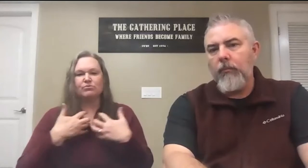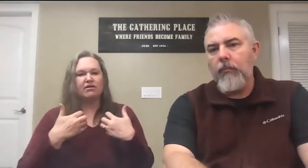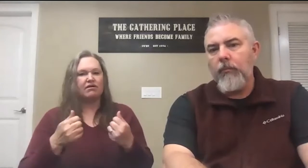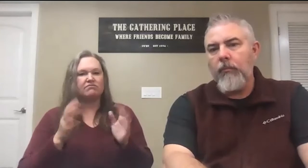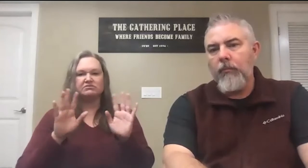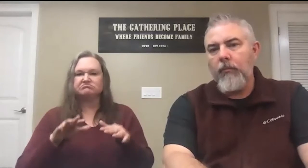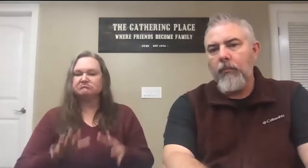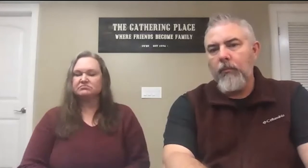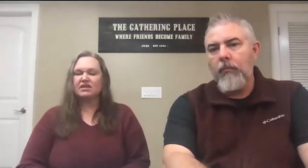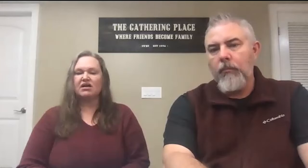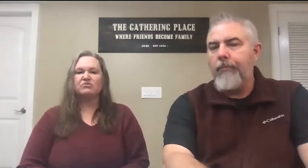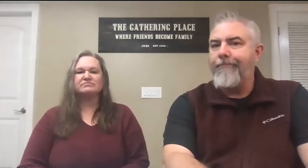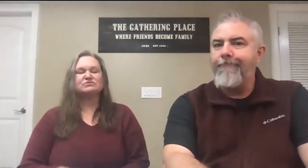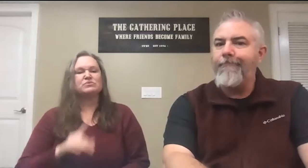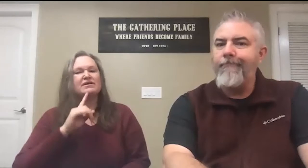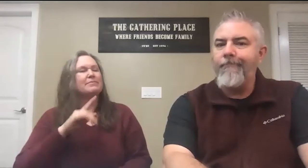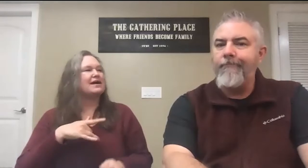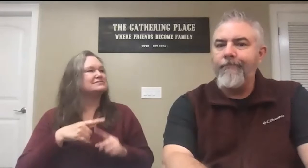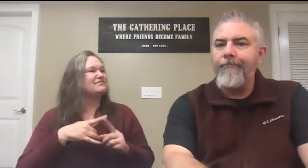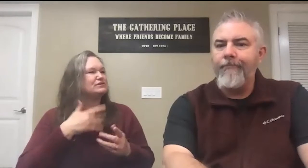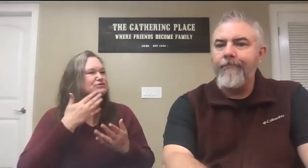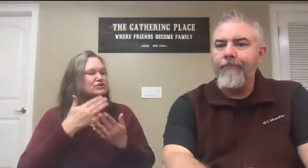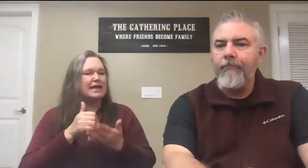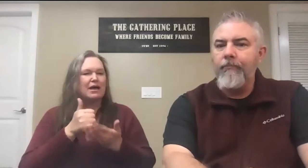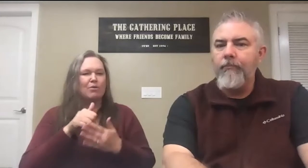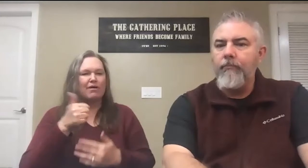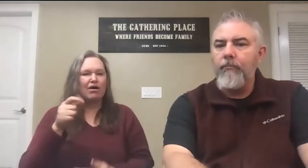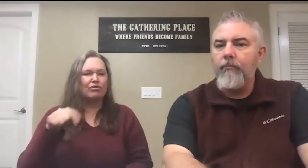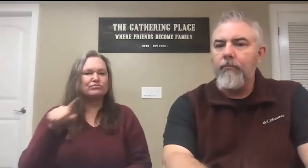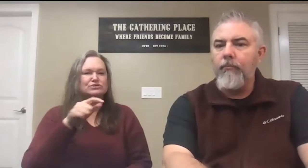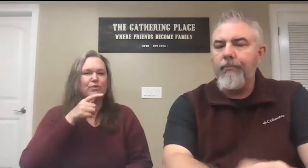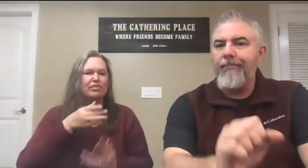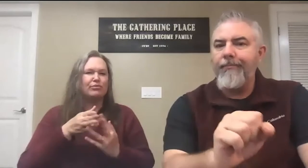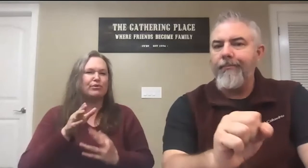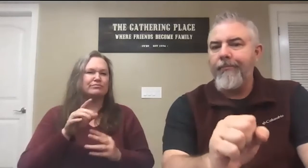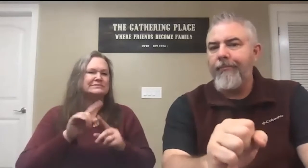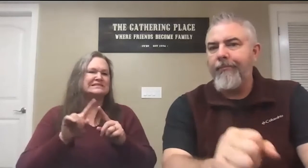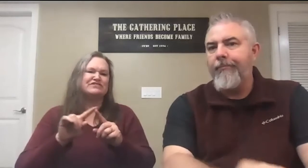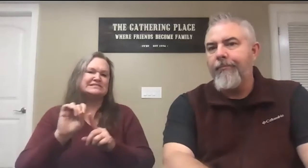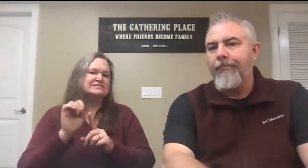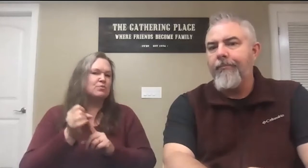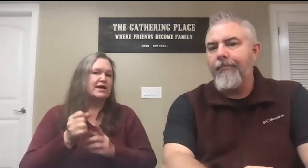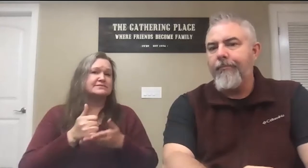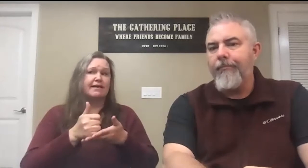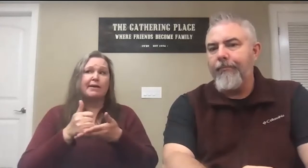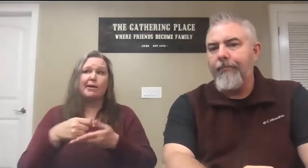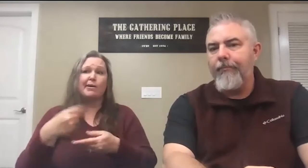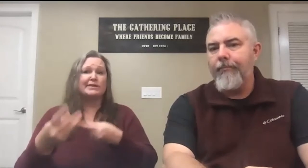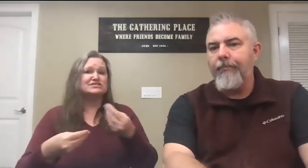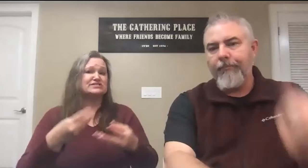And just rest and recover. That was a great time to really do that. It also felt good to help other people who have different